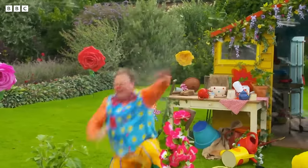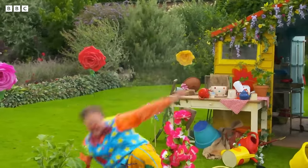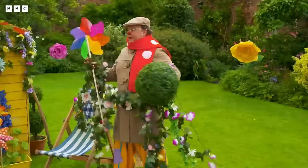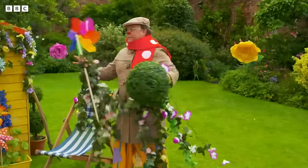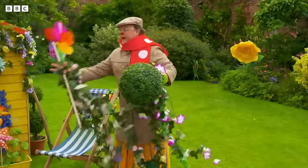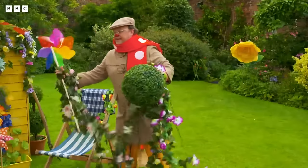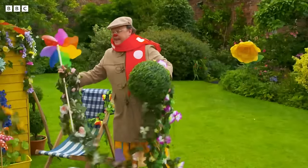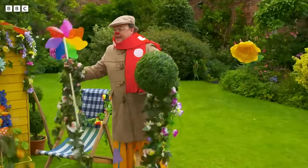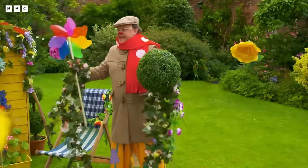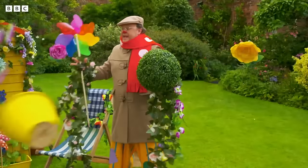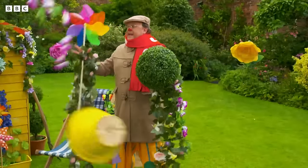Wait a second!